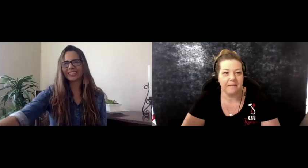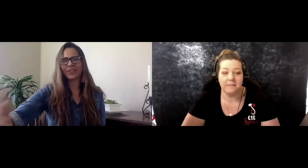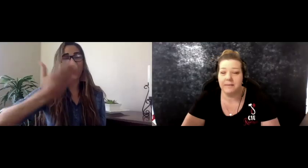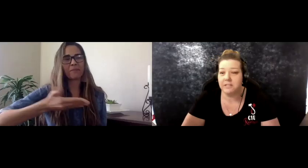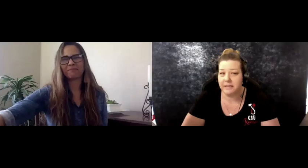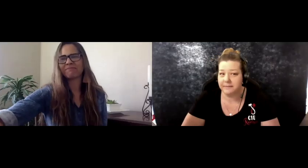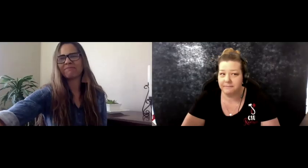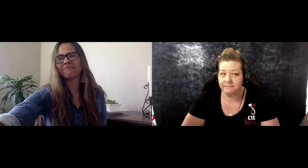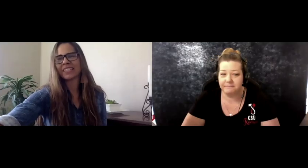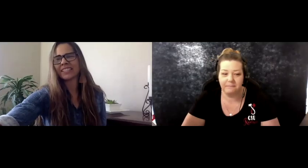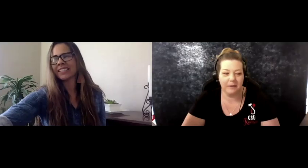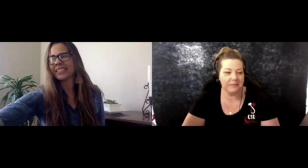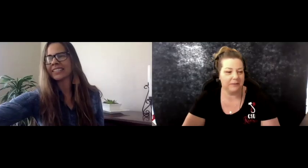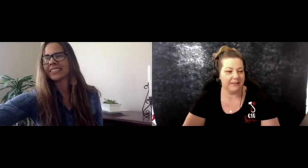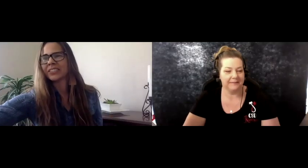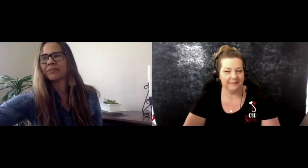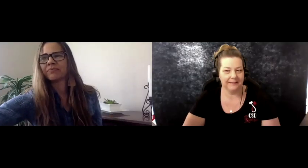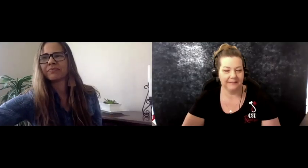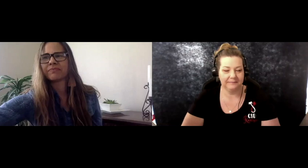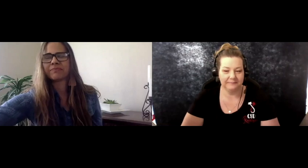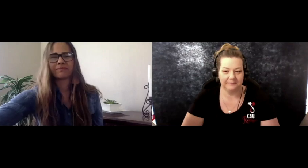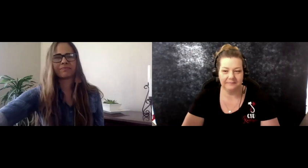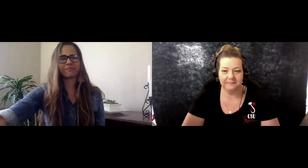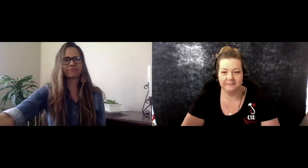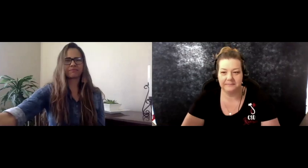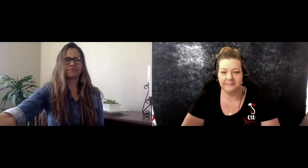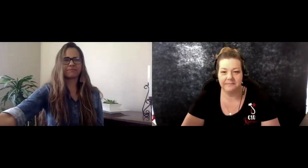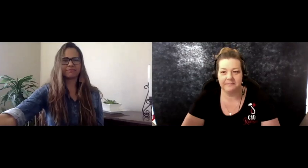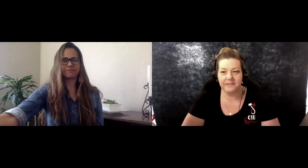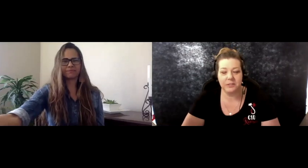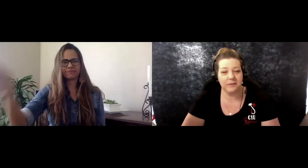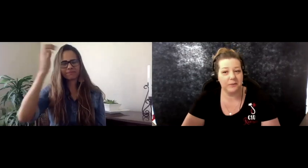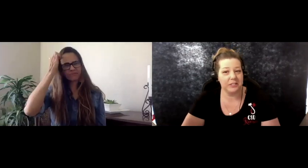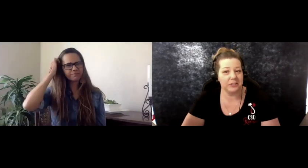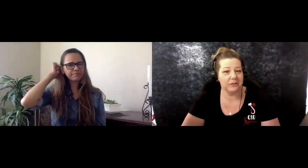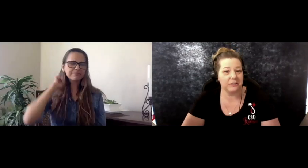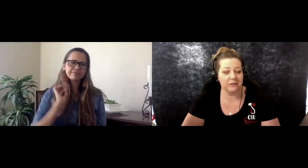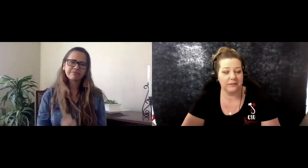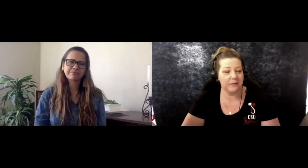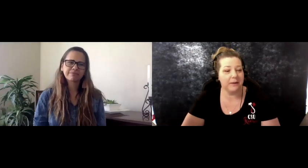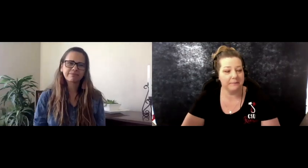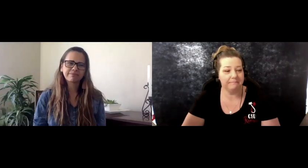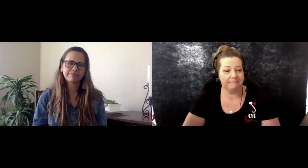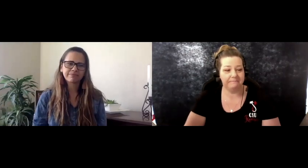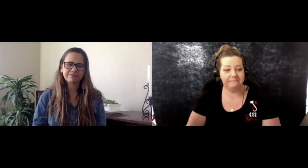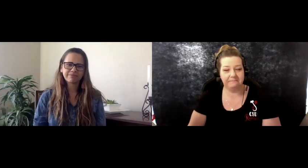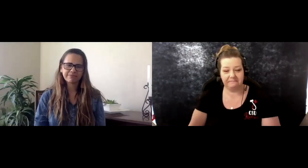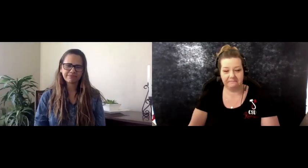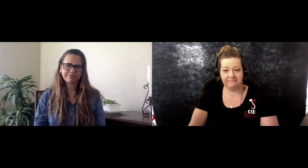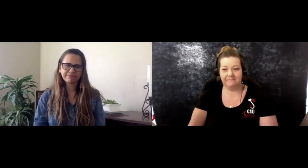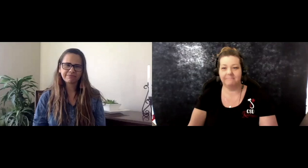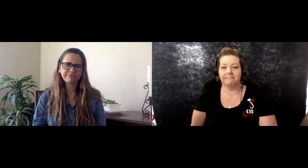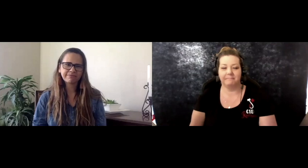And then we have Tony. Welcome, Tony. Thank you. Thank you. My Tony, son's do you want to name... turn your video on? Oh,